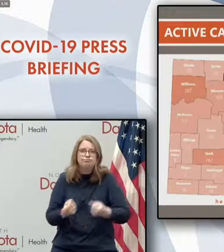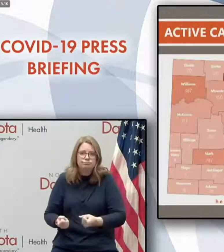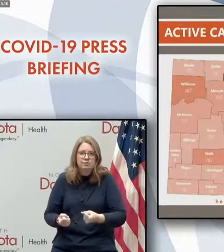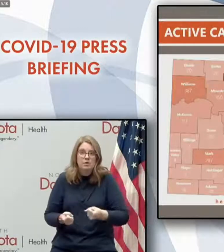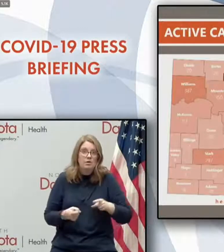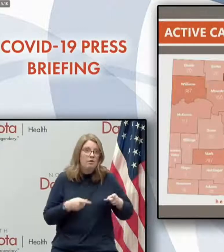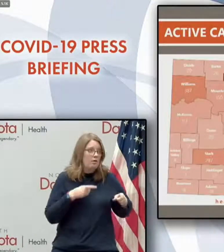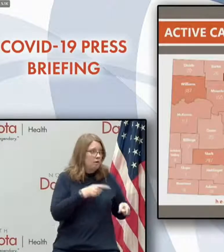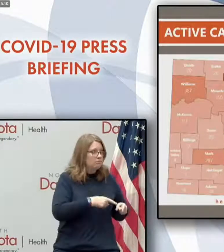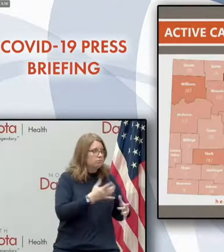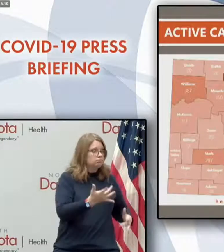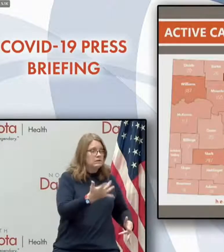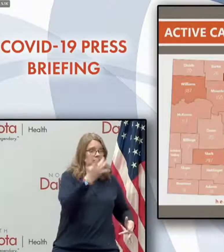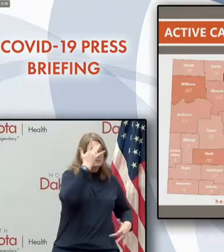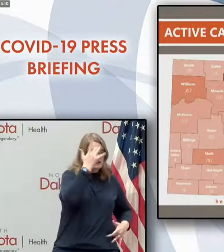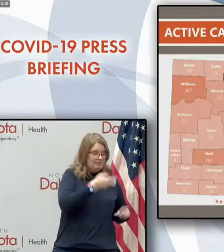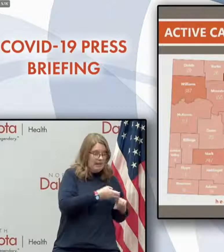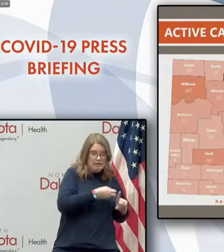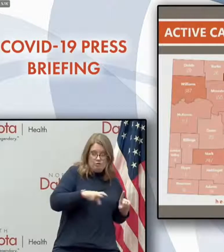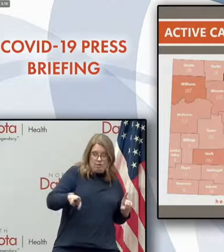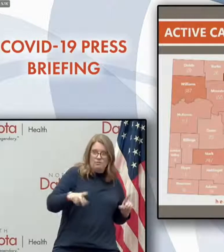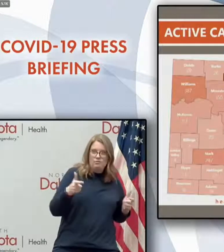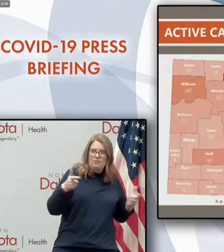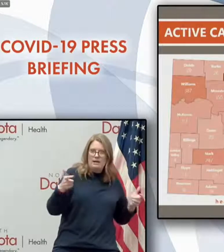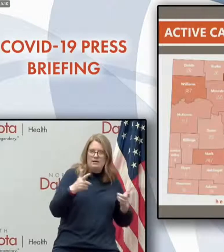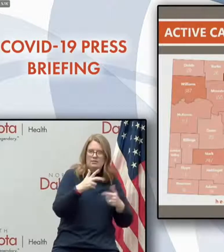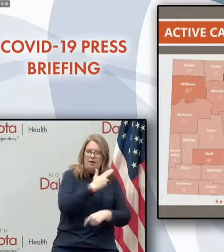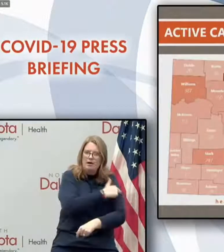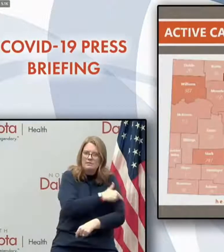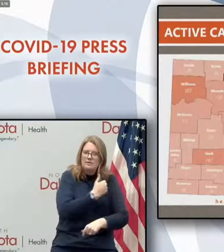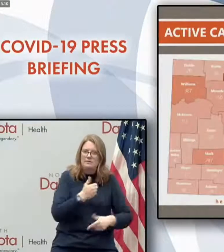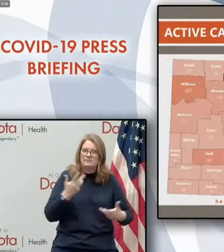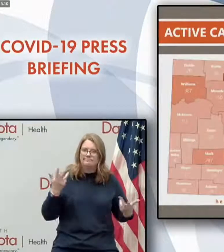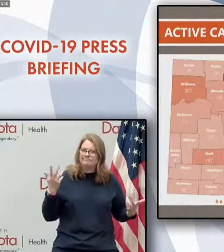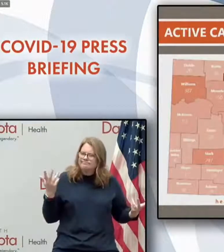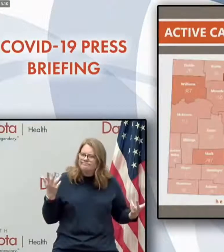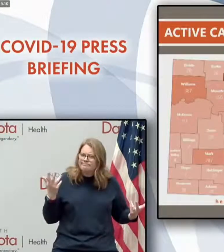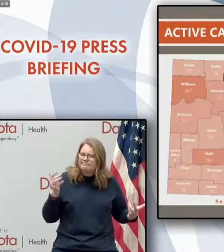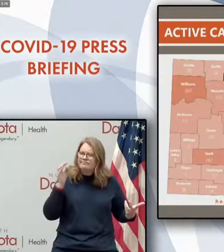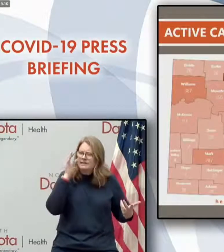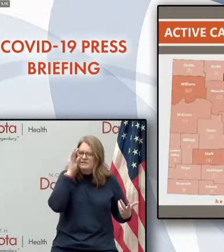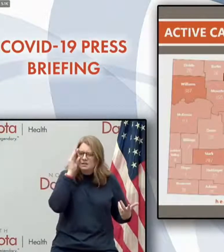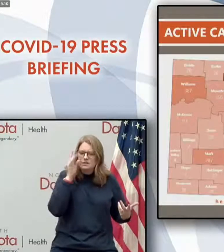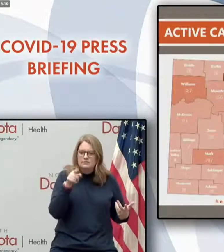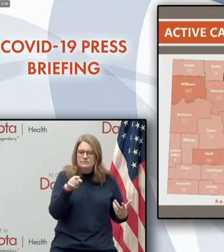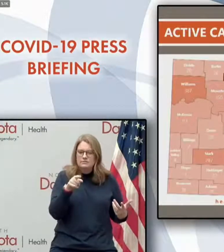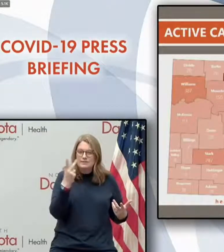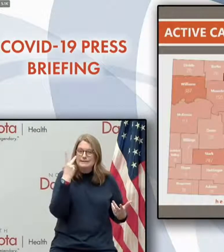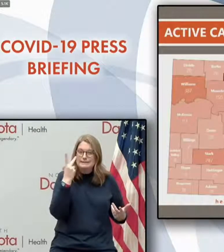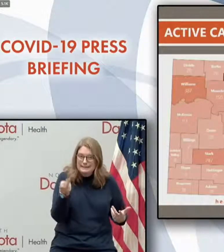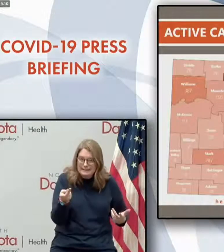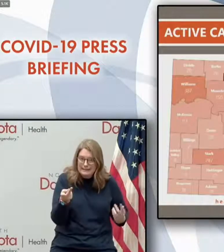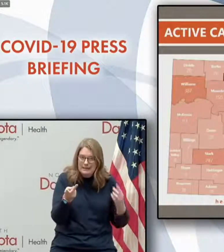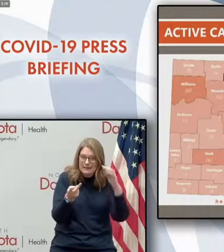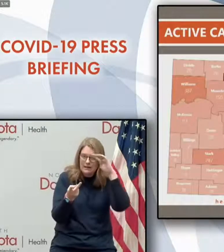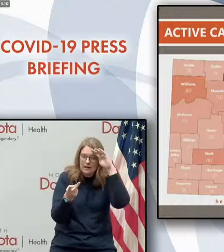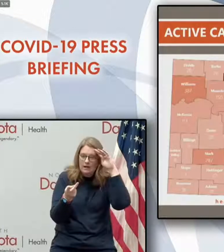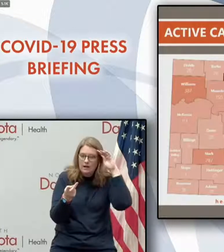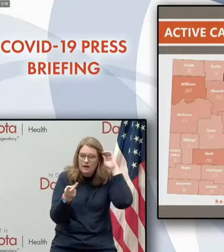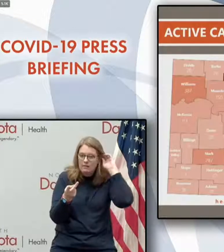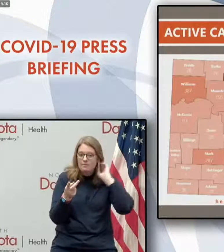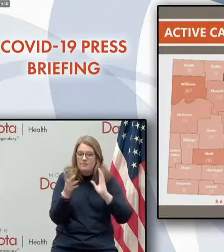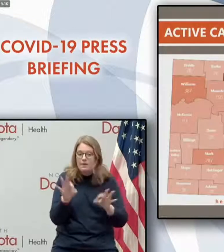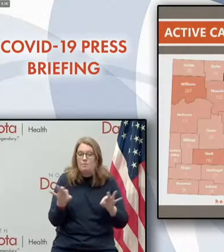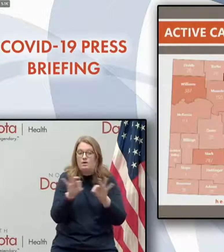end up eventually being transferred to. And so this again sort of highlights the importance for all of us